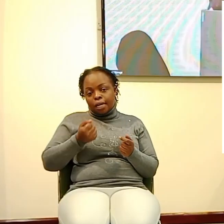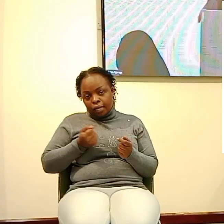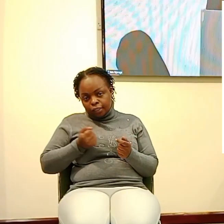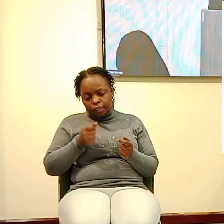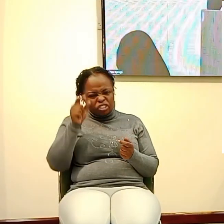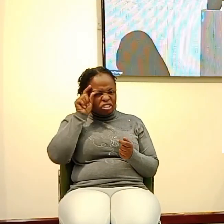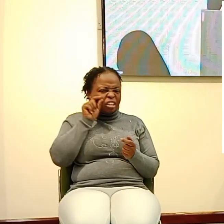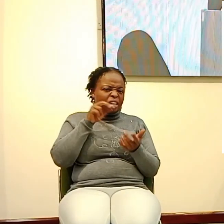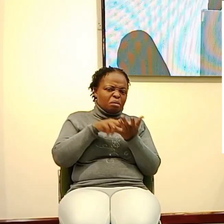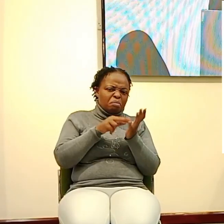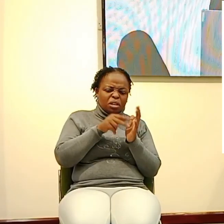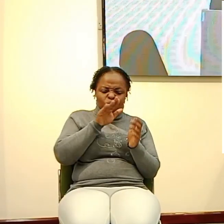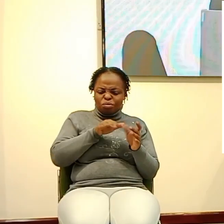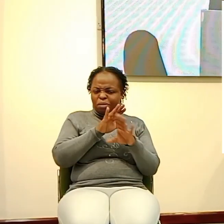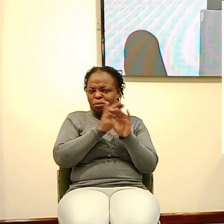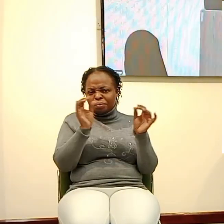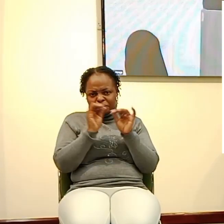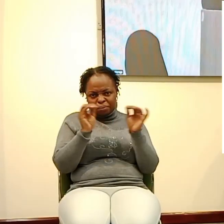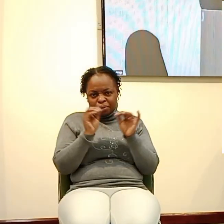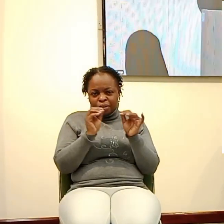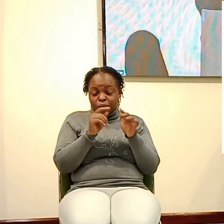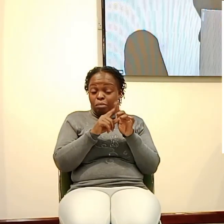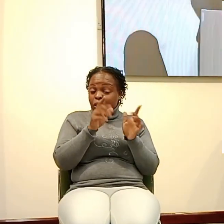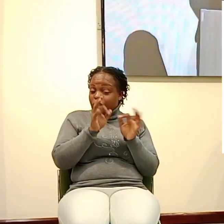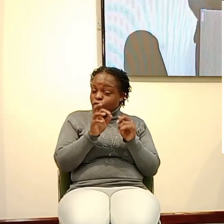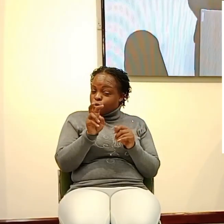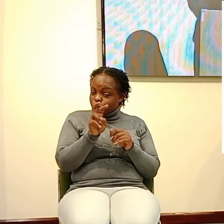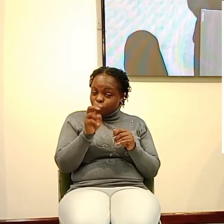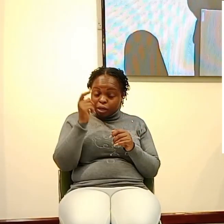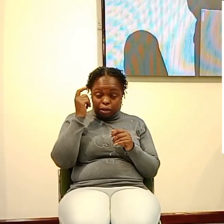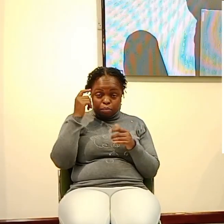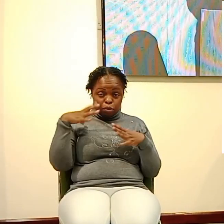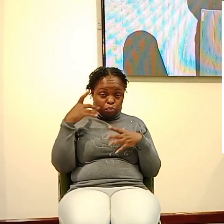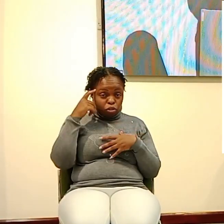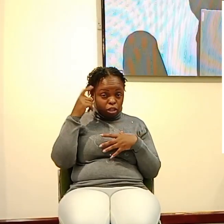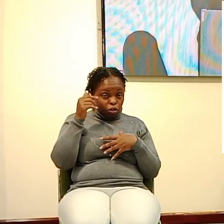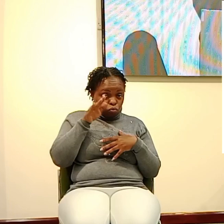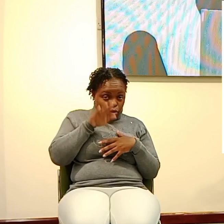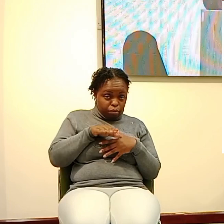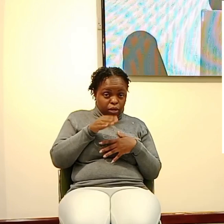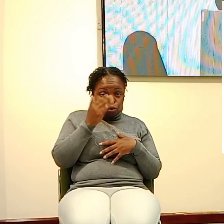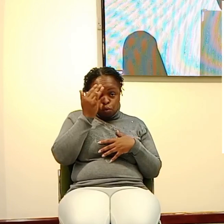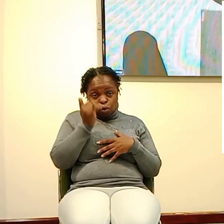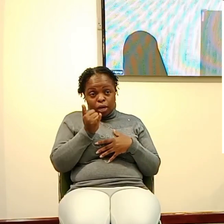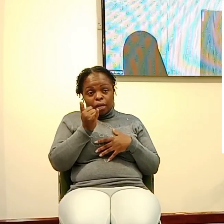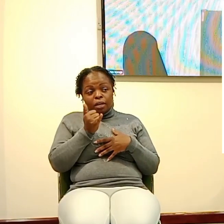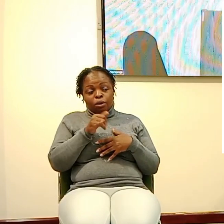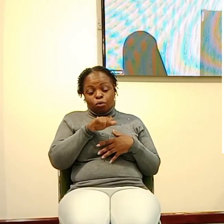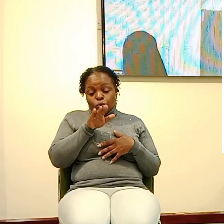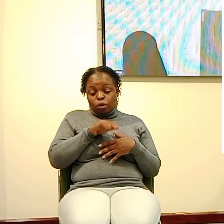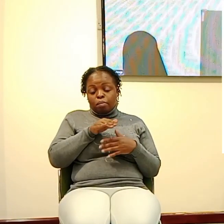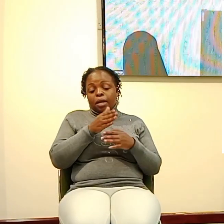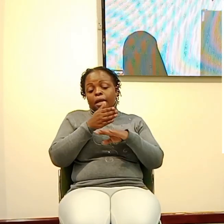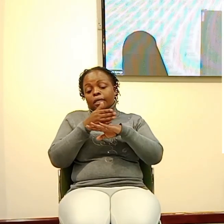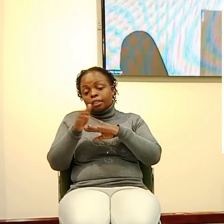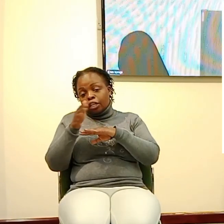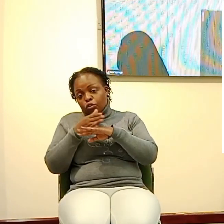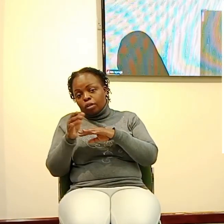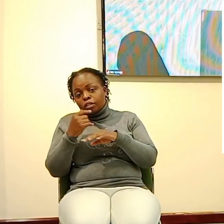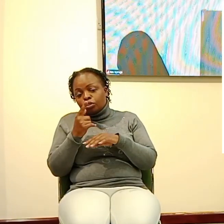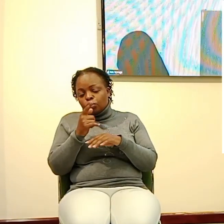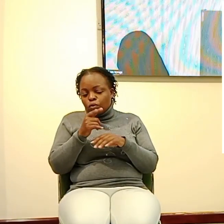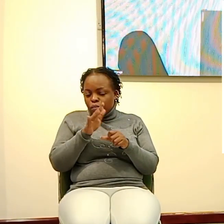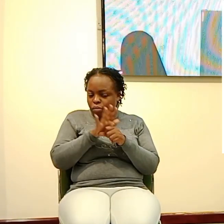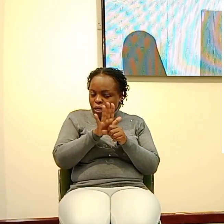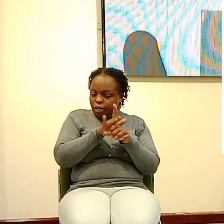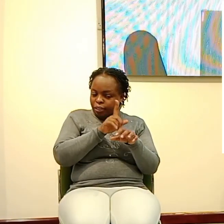not women. Of course, if you look, it looks like women, but only because women are the excluded. And so women are